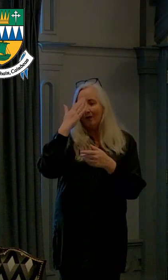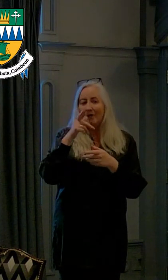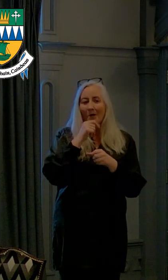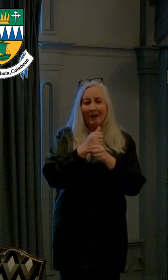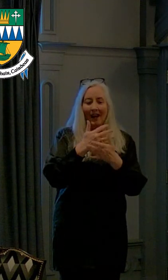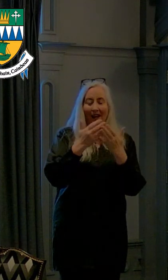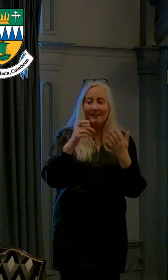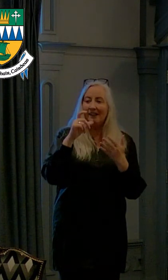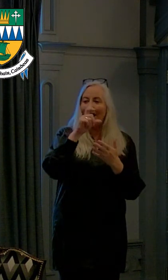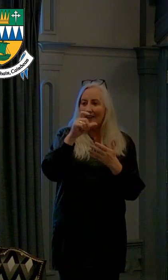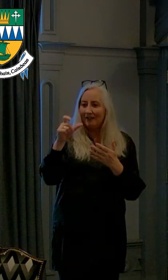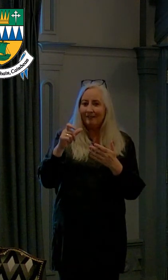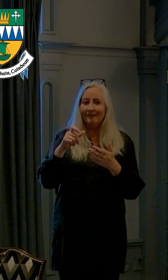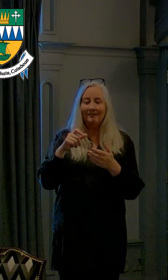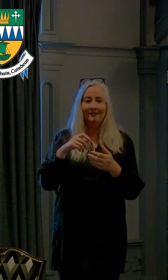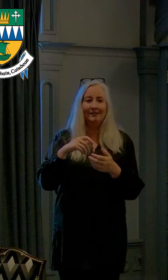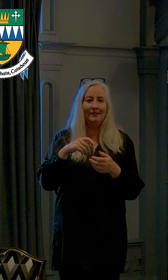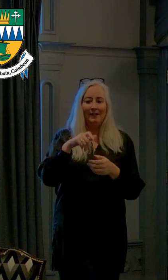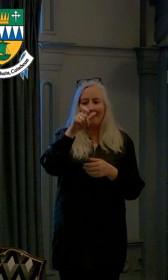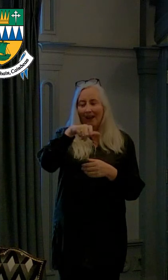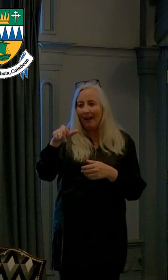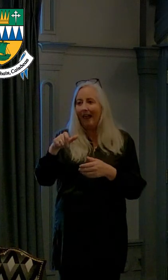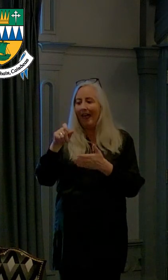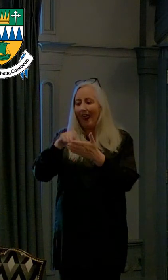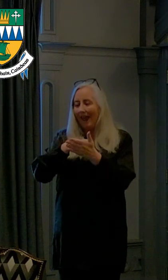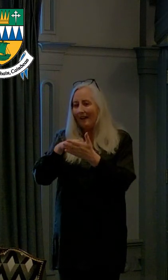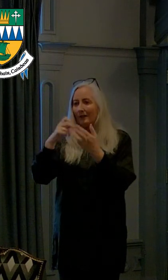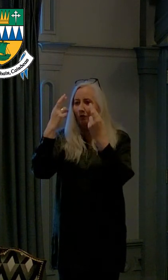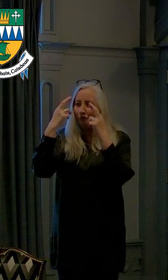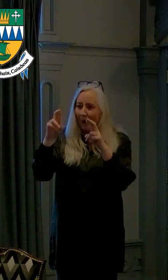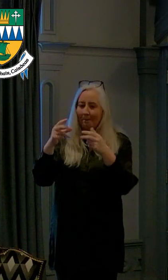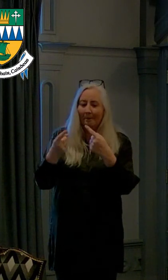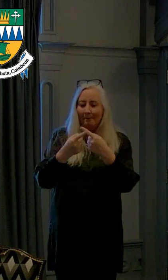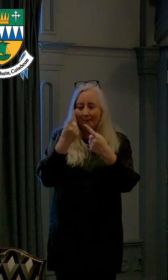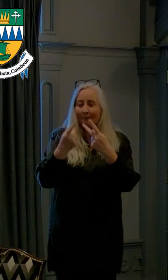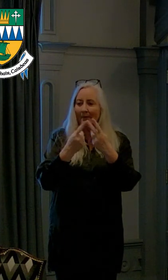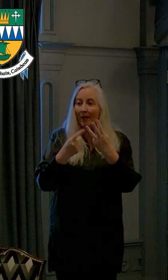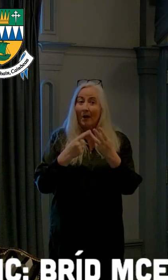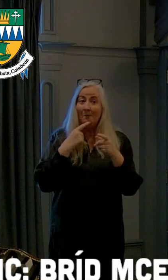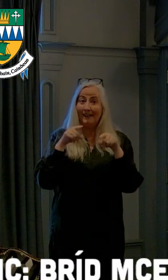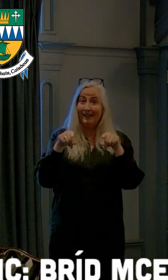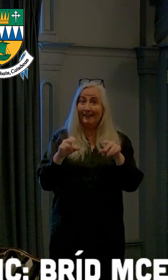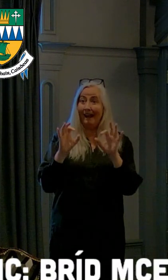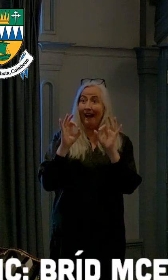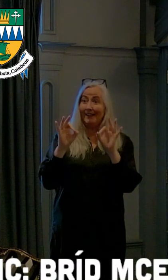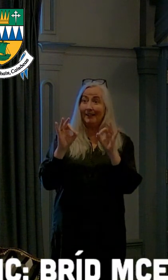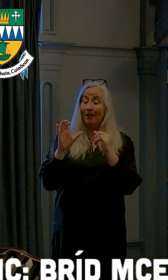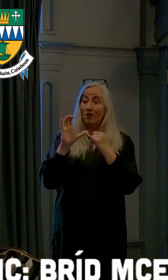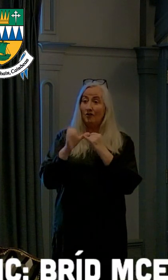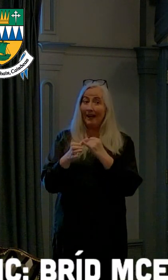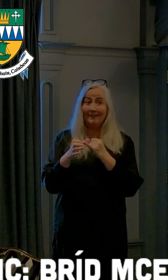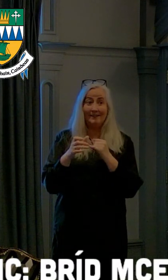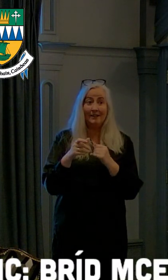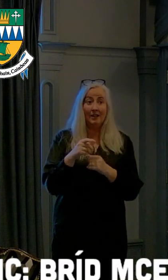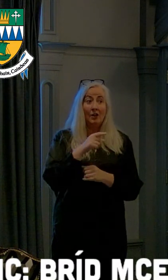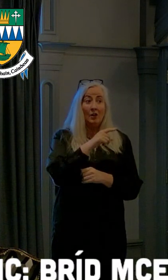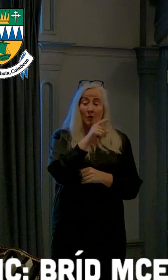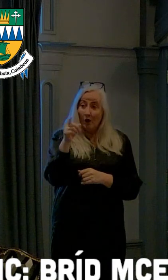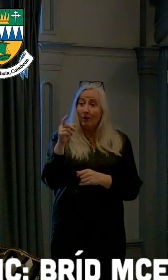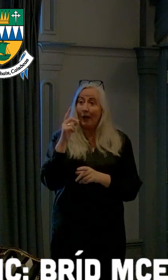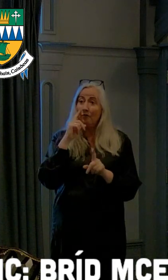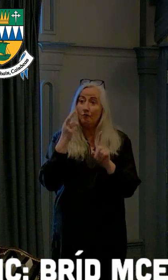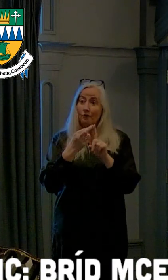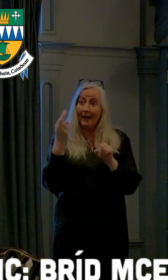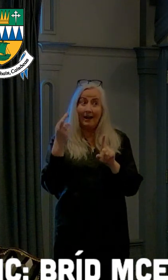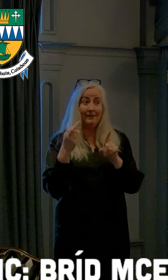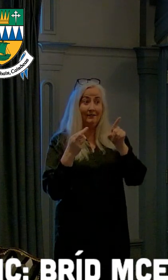and politicians and so on, whatever, the elected representatives. But I suppose it's an ideal opportunity at a forum like this, or whatever, to recognise the work